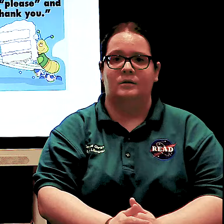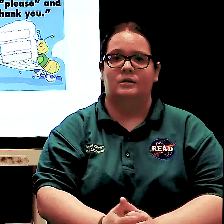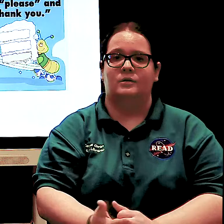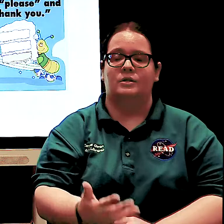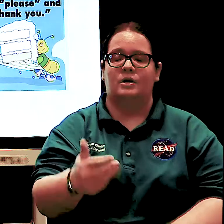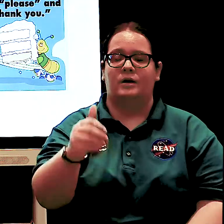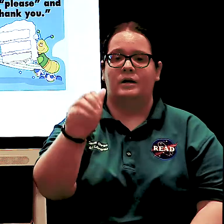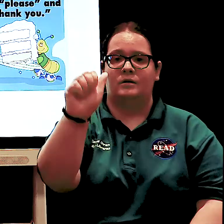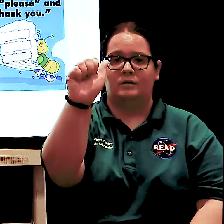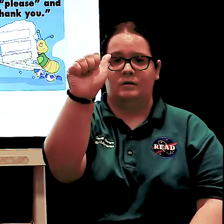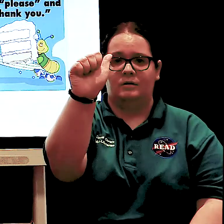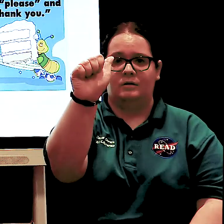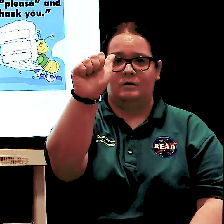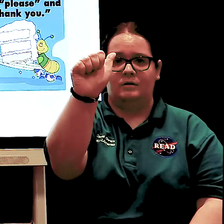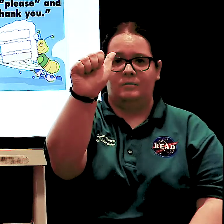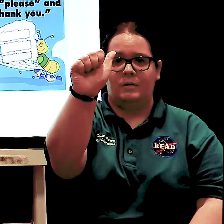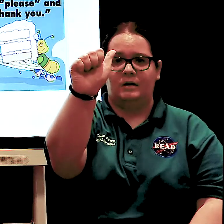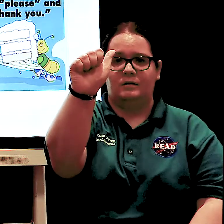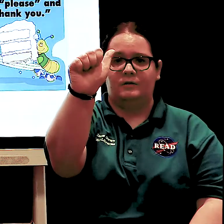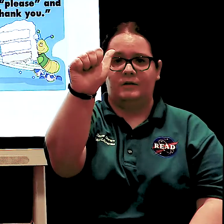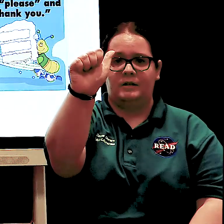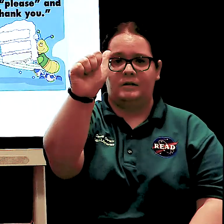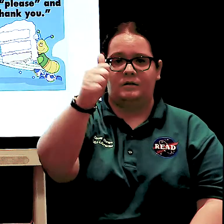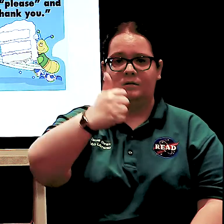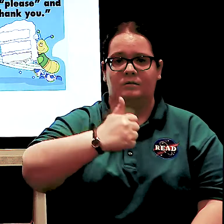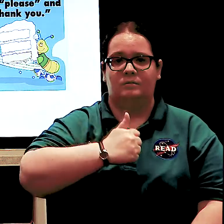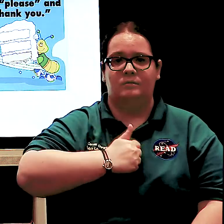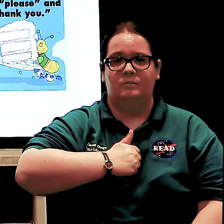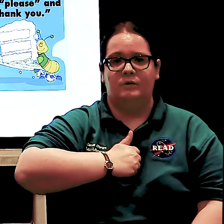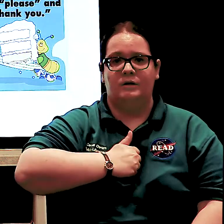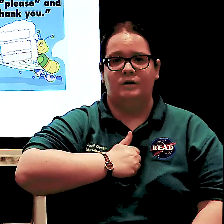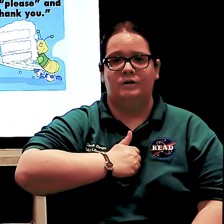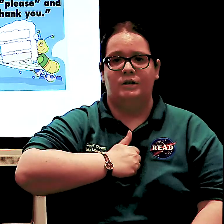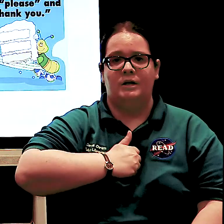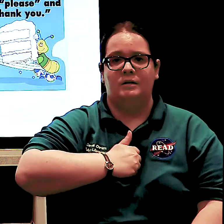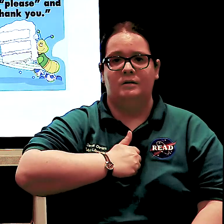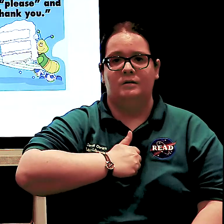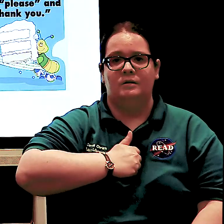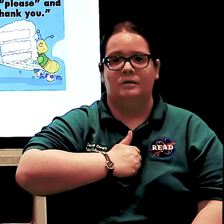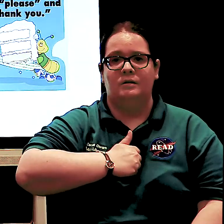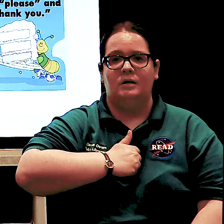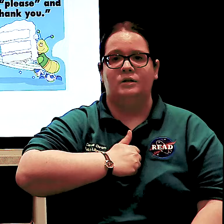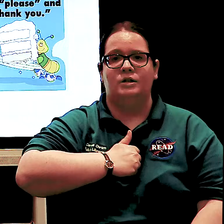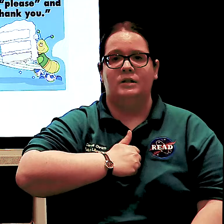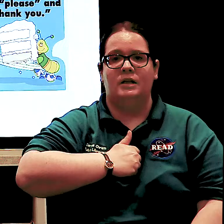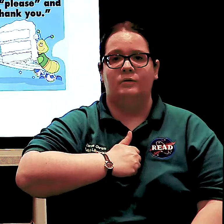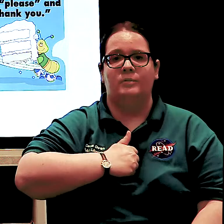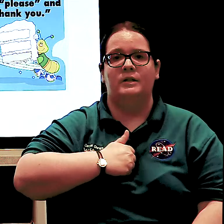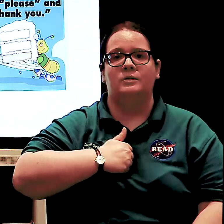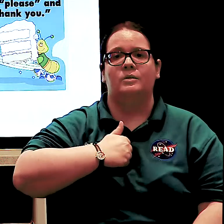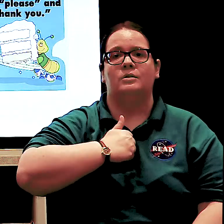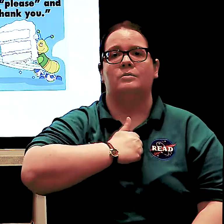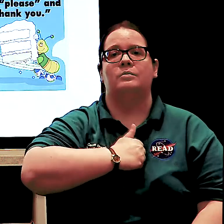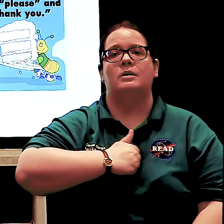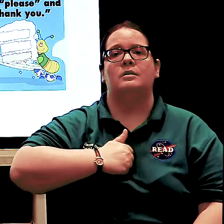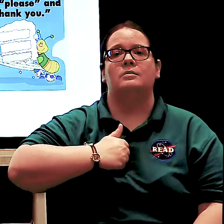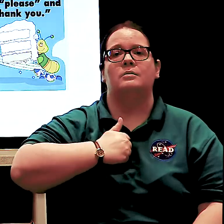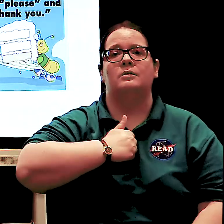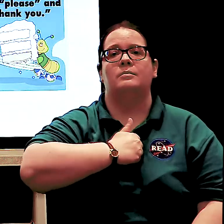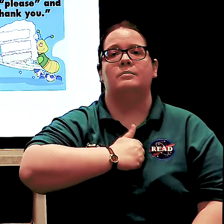So sorry. Make a little fist and put it in your chest. And just like with please, we're gonna make